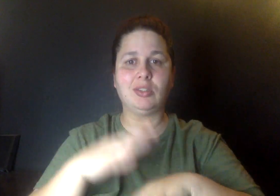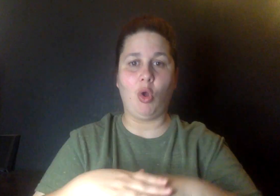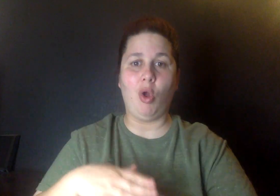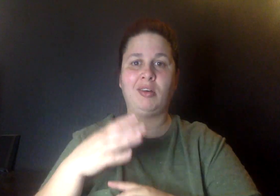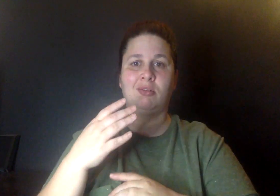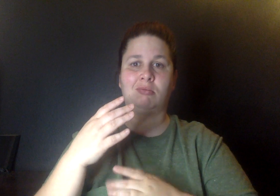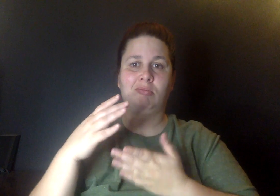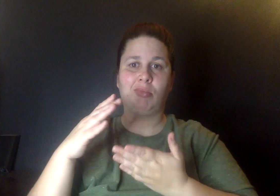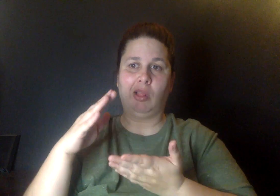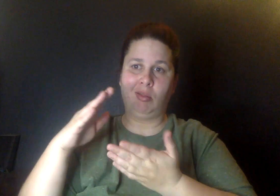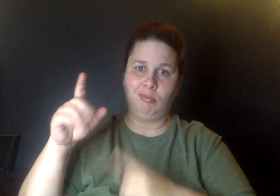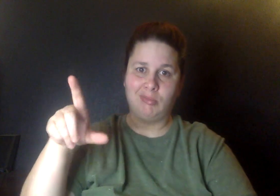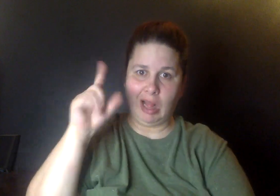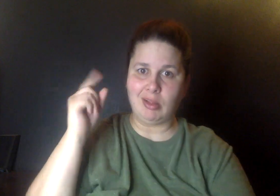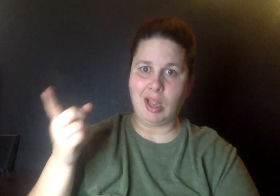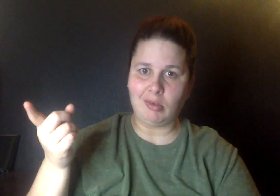on Gallagher.